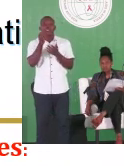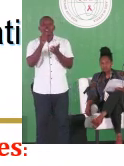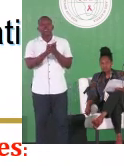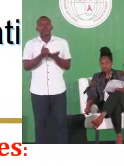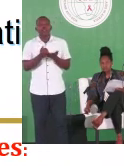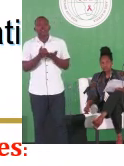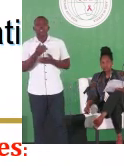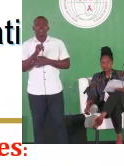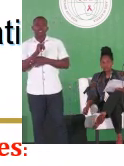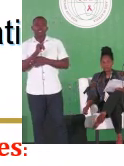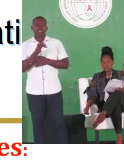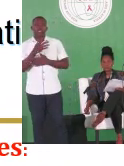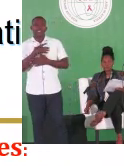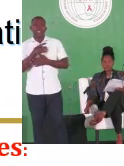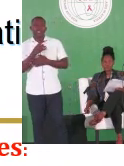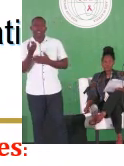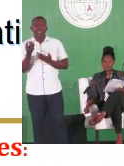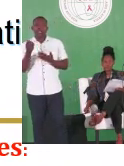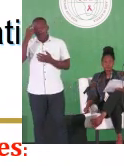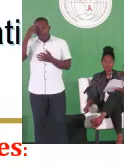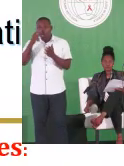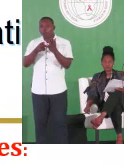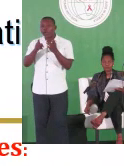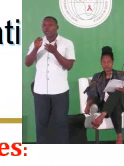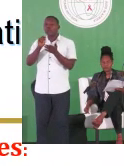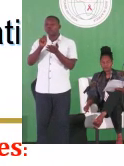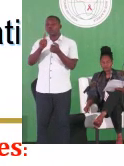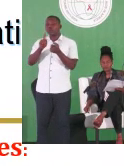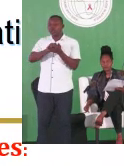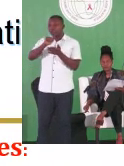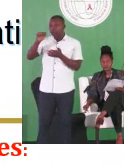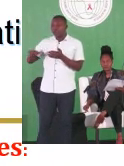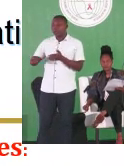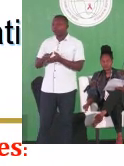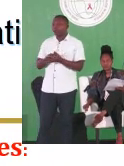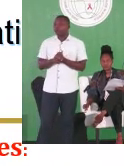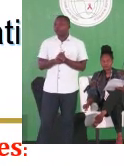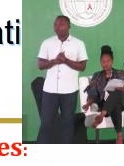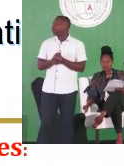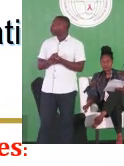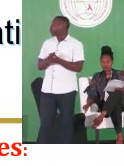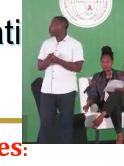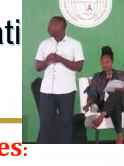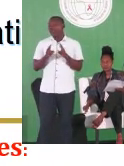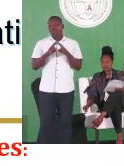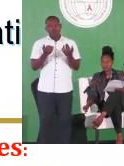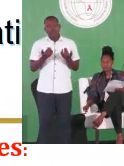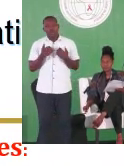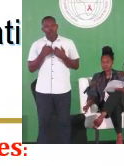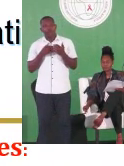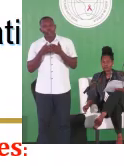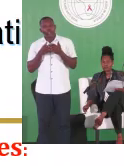slightly less stringent for path to elimination. Next slide, please. So we have guidance, we